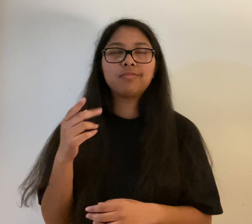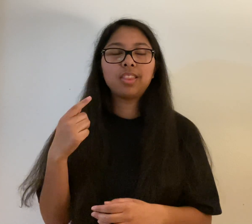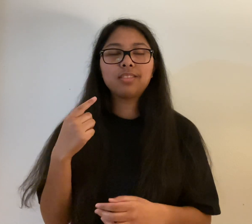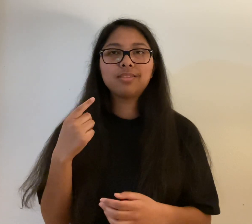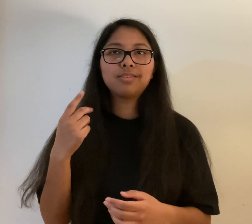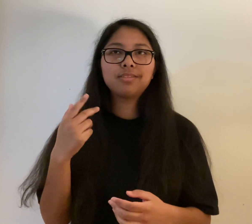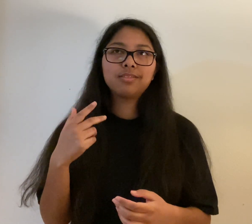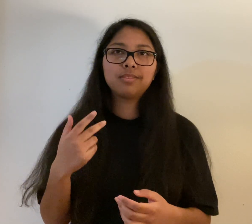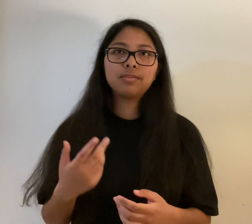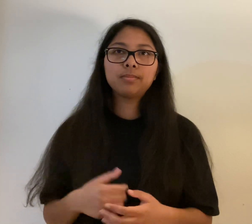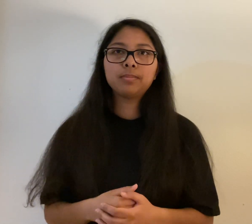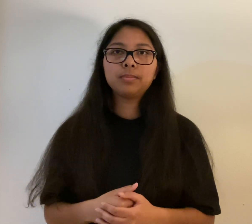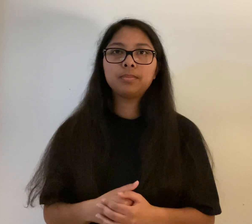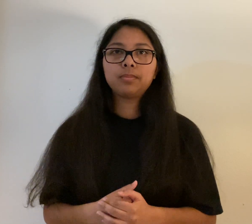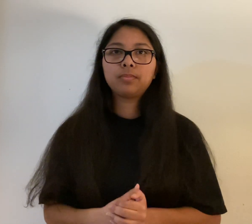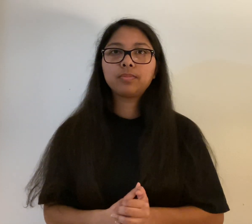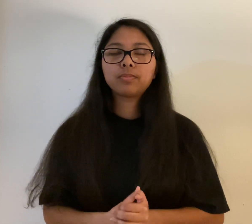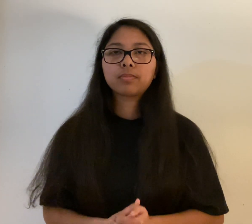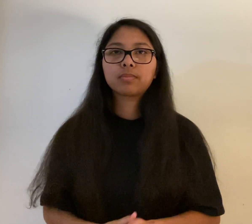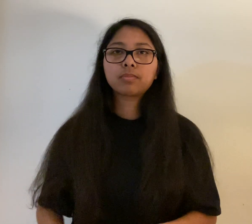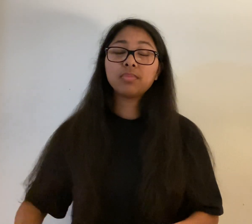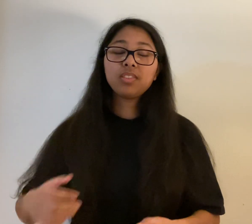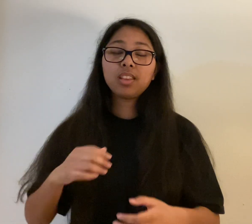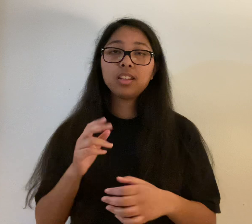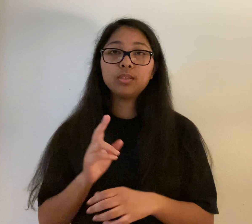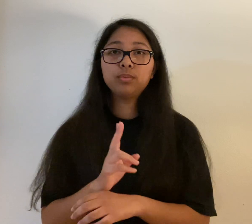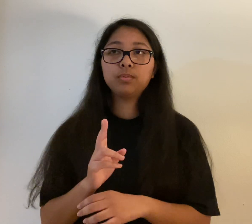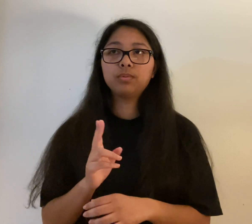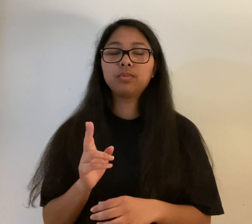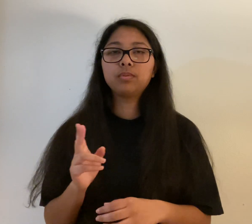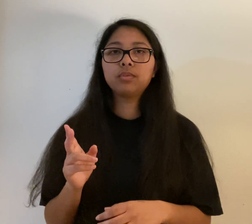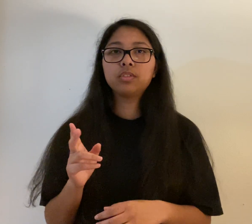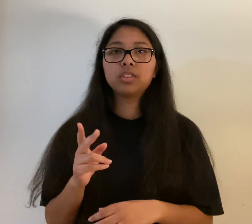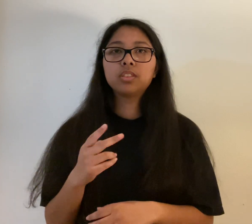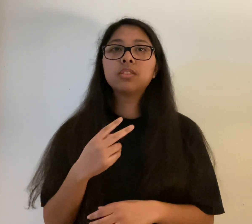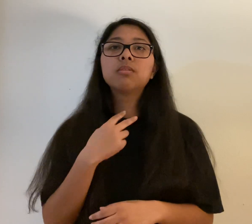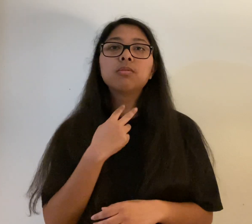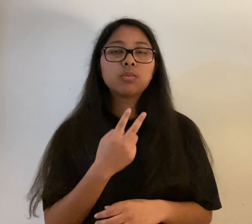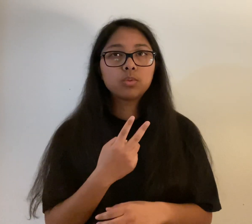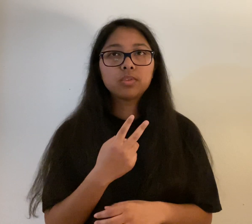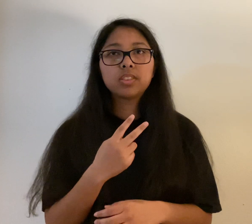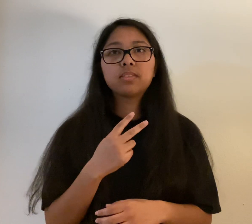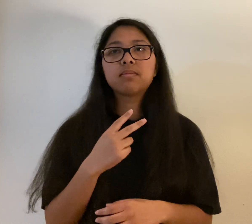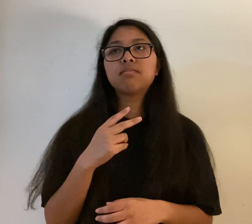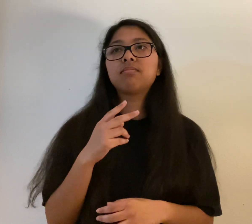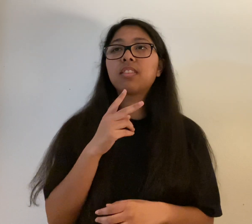verbal and nonverbal support techniques as needed, so as to be accurately,